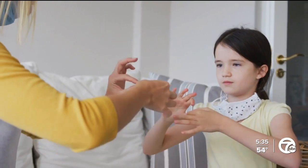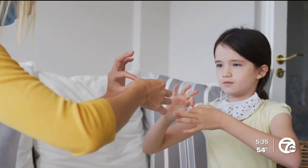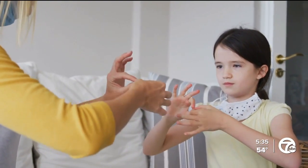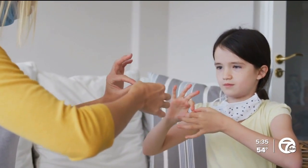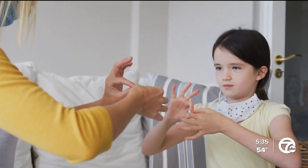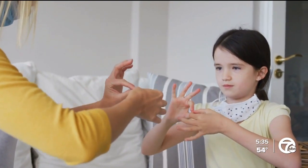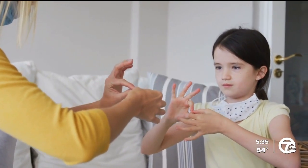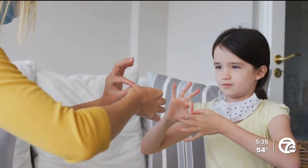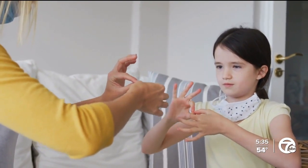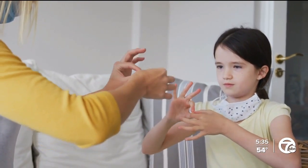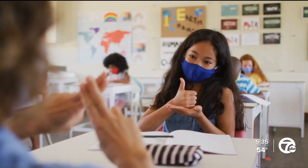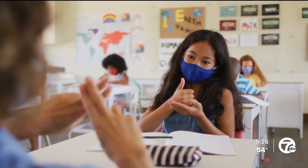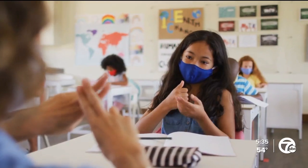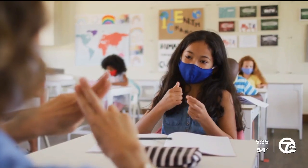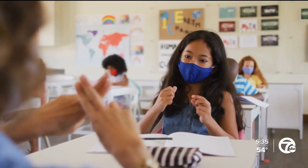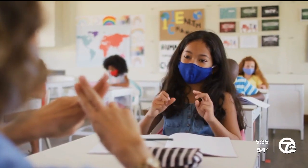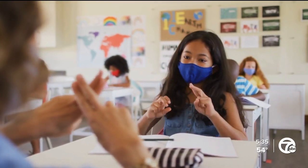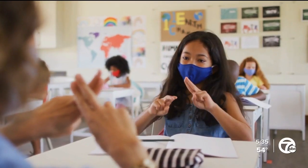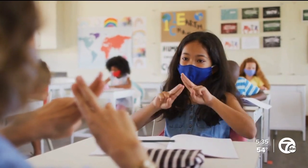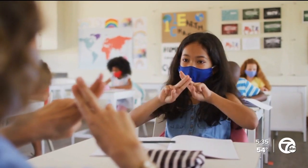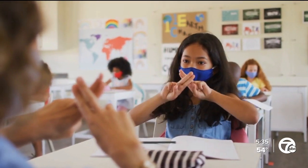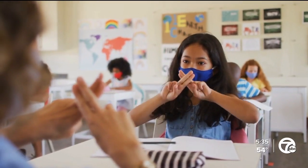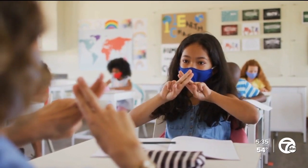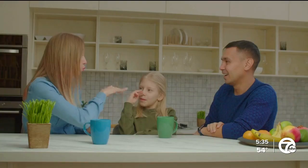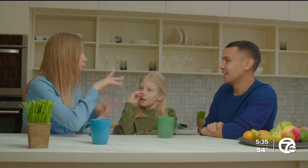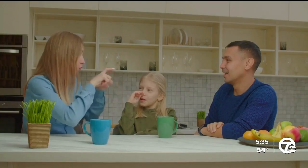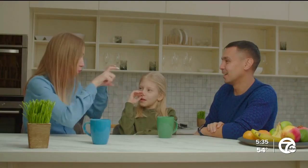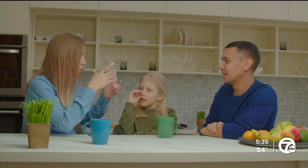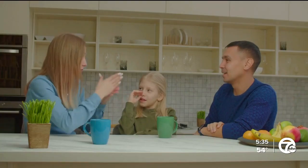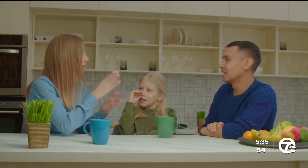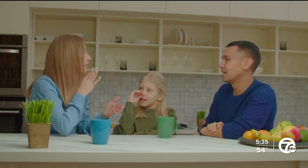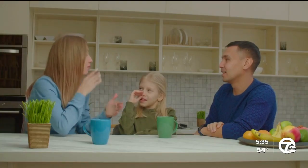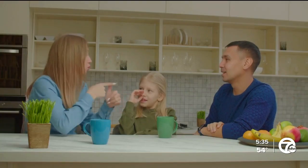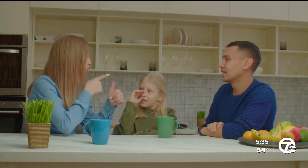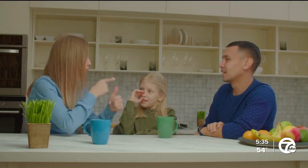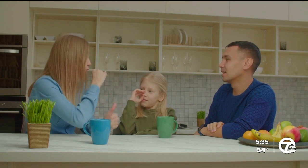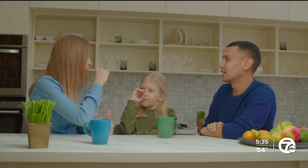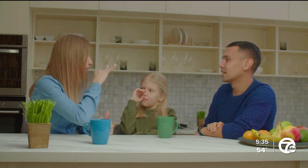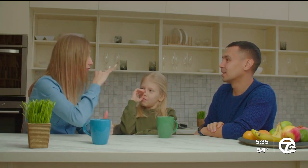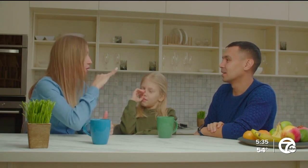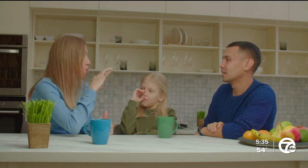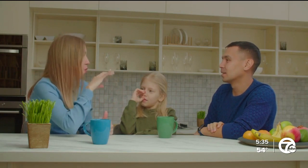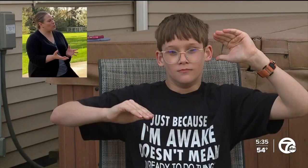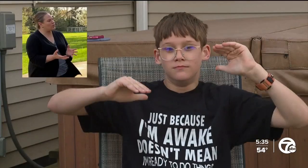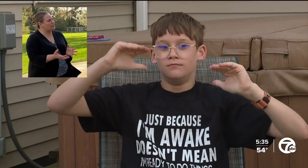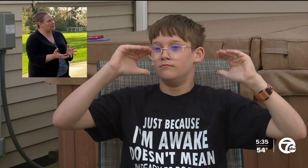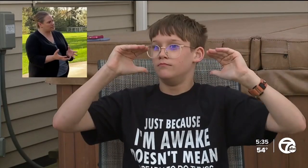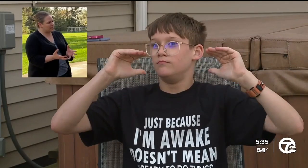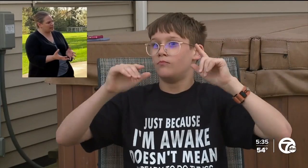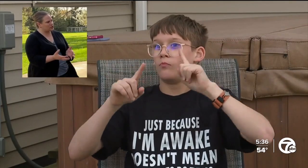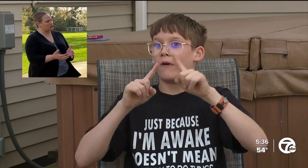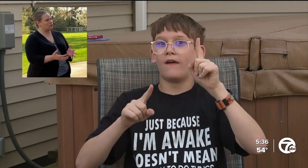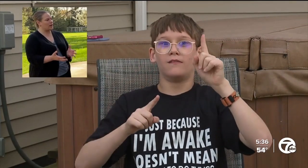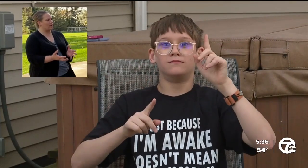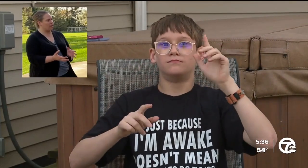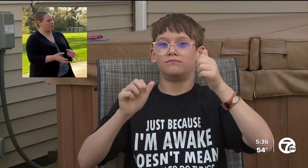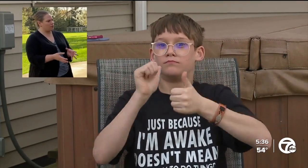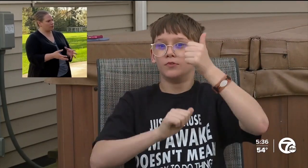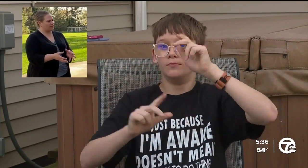underscores existing prejudice against ASL and amounts to language deprivation. The limitations right now for deaf